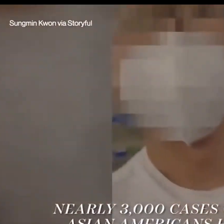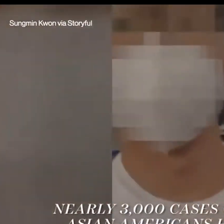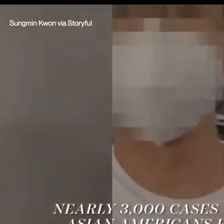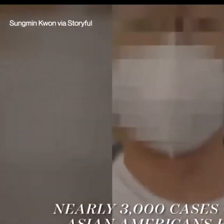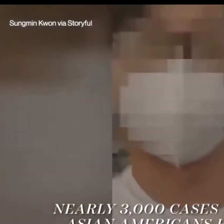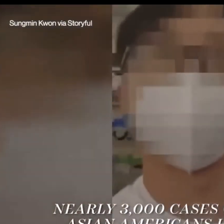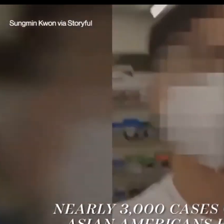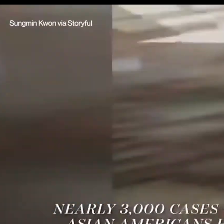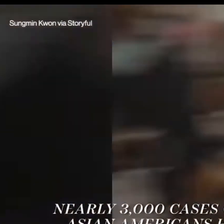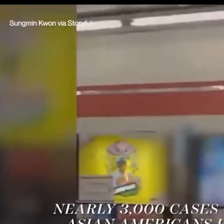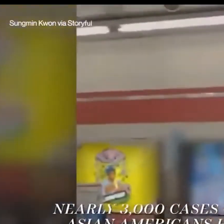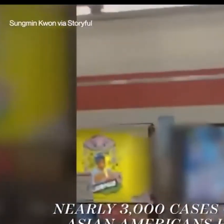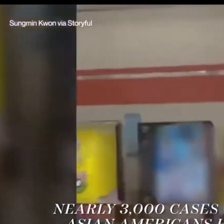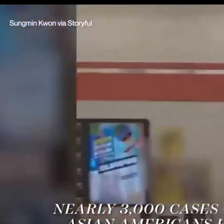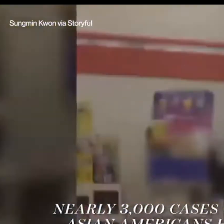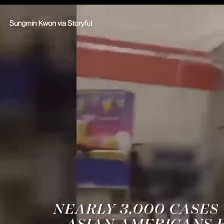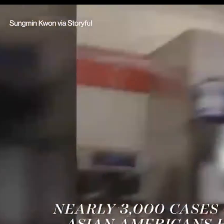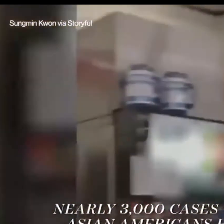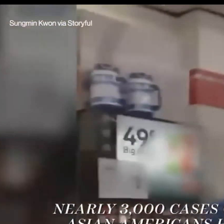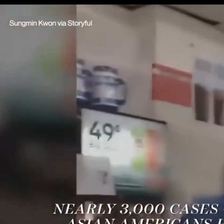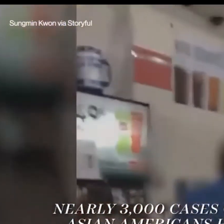me. This man had just assaulted me.